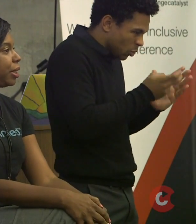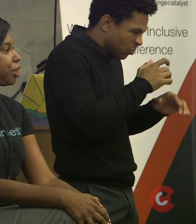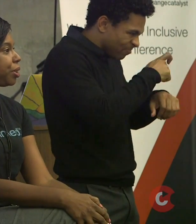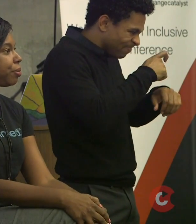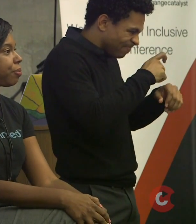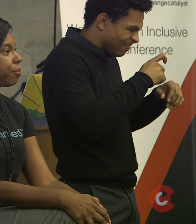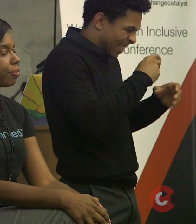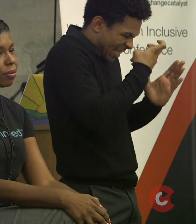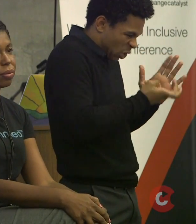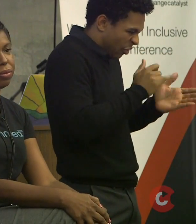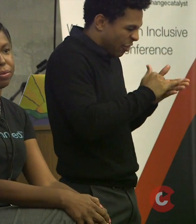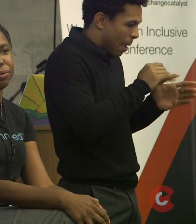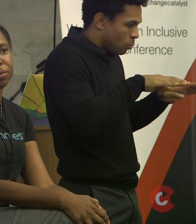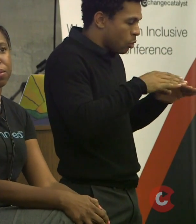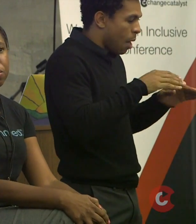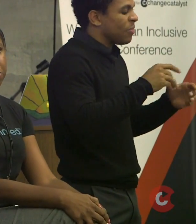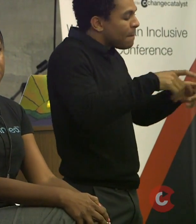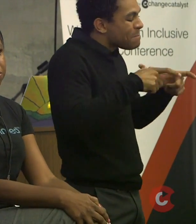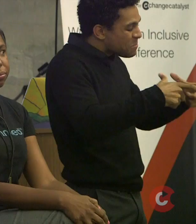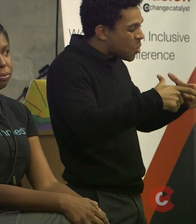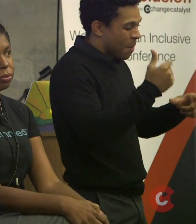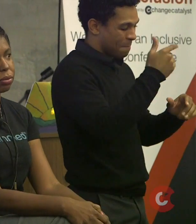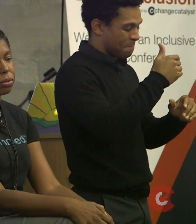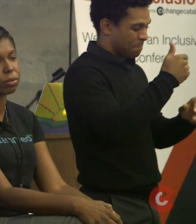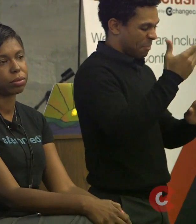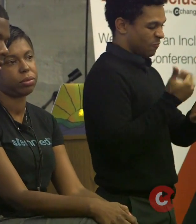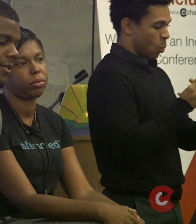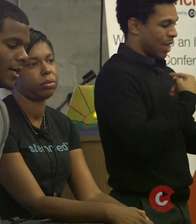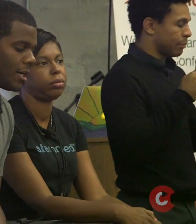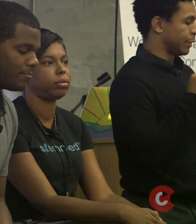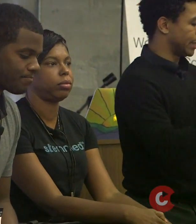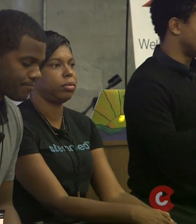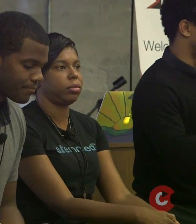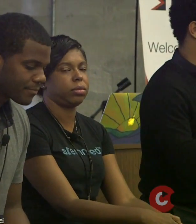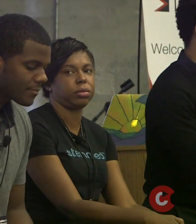the conversation. Yeah, so for us,